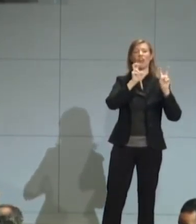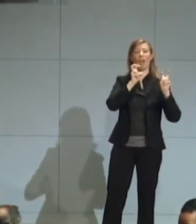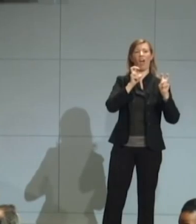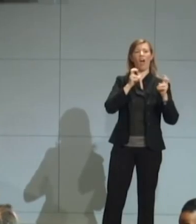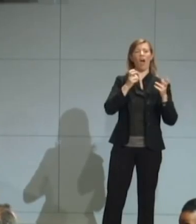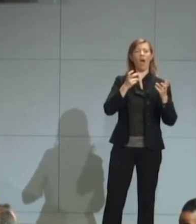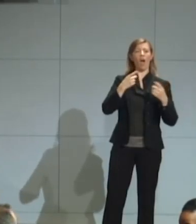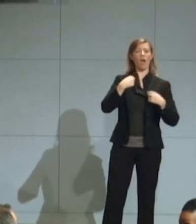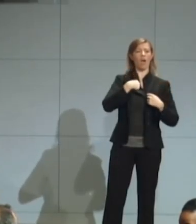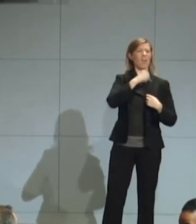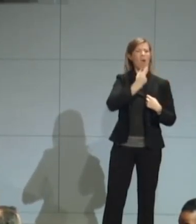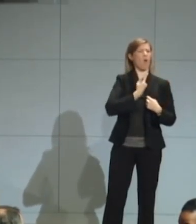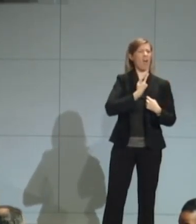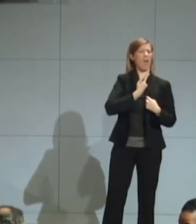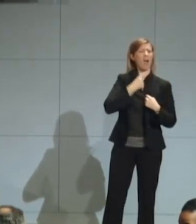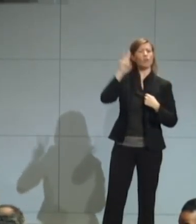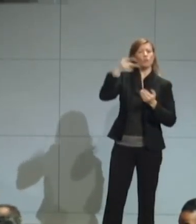his name,